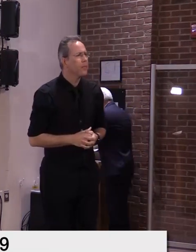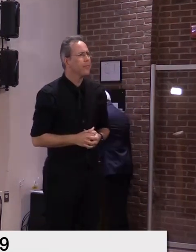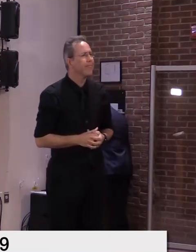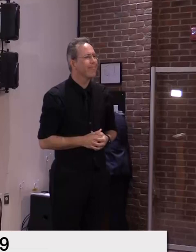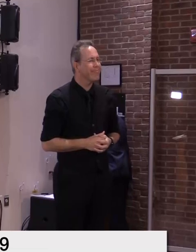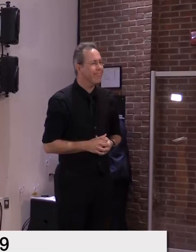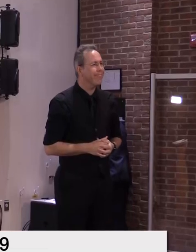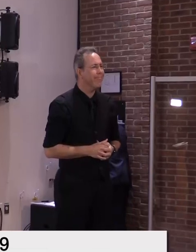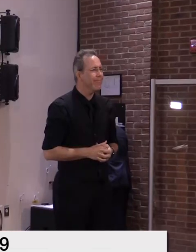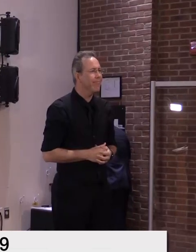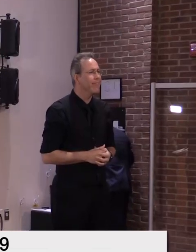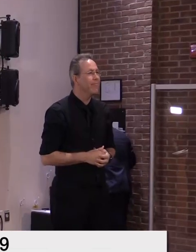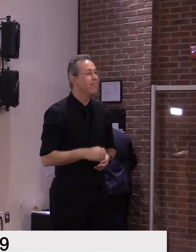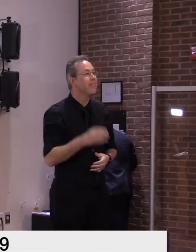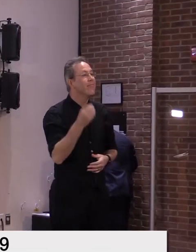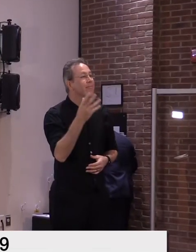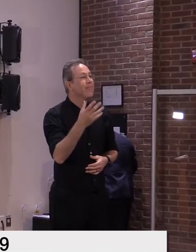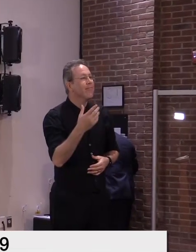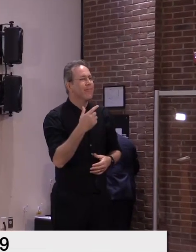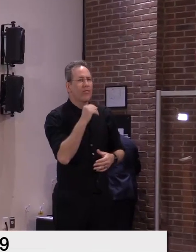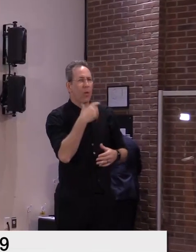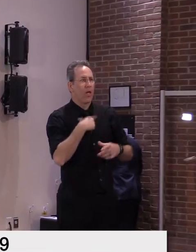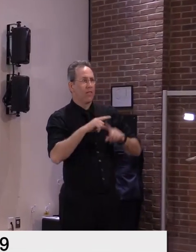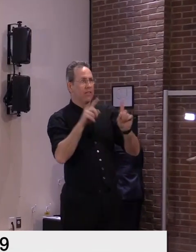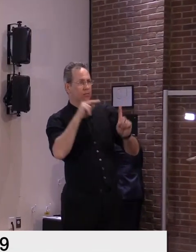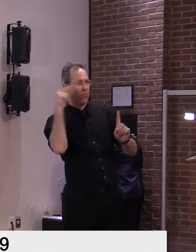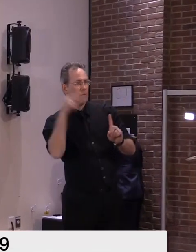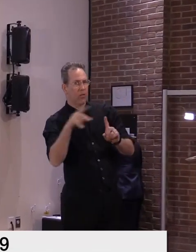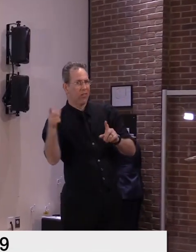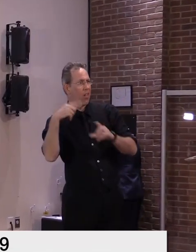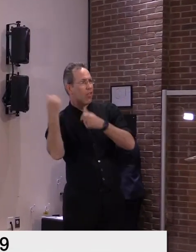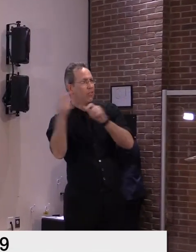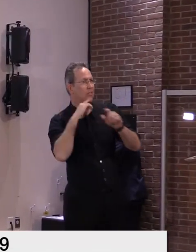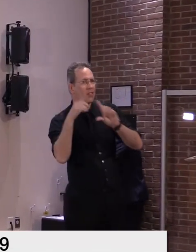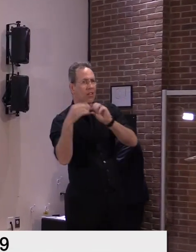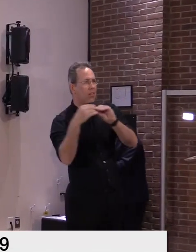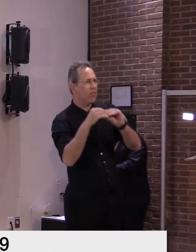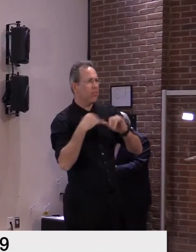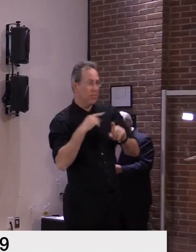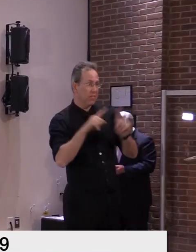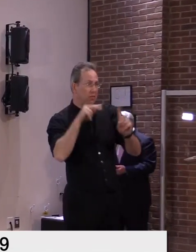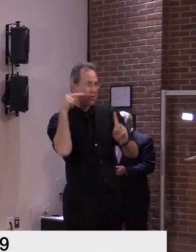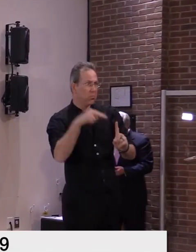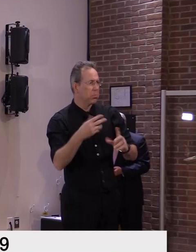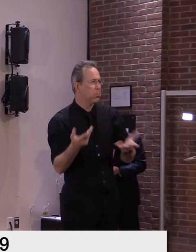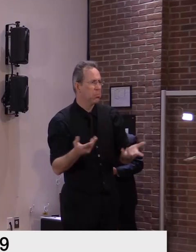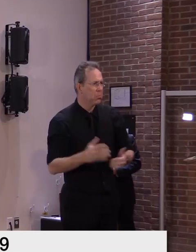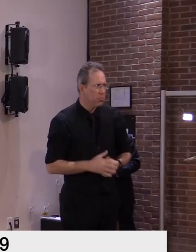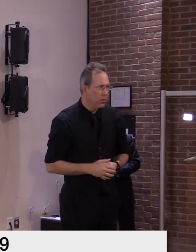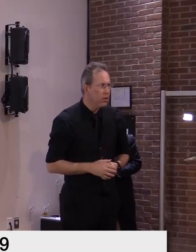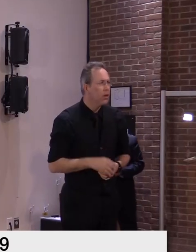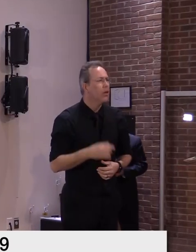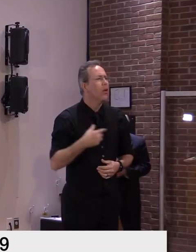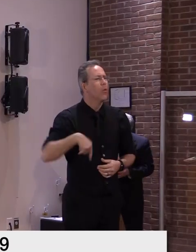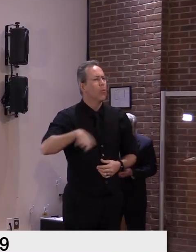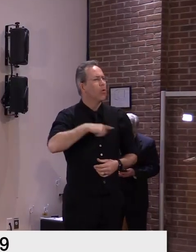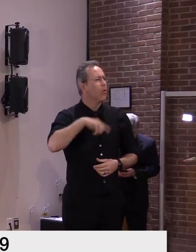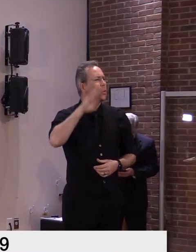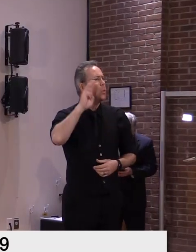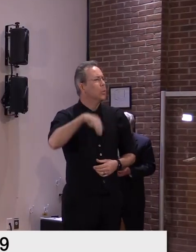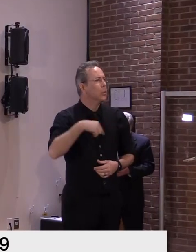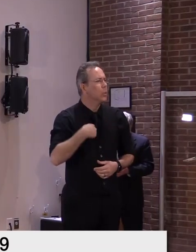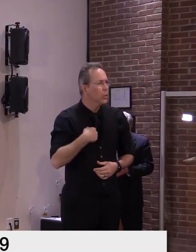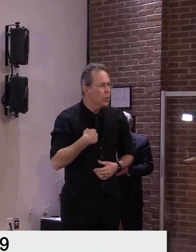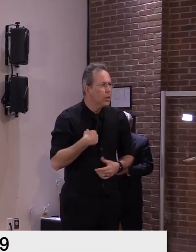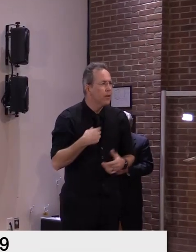I don't have a different perspective at all, Governor. We are certainly aware that when something occurs in a business or